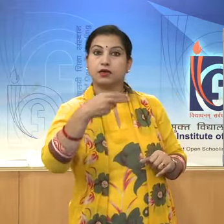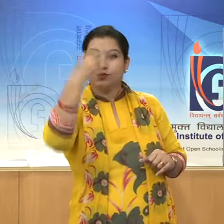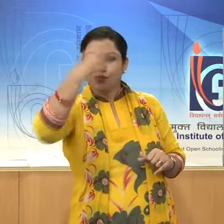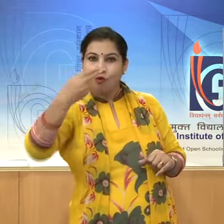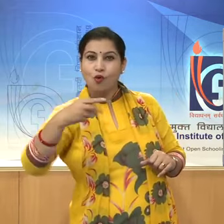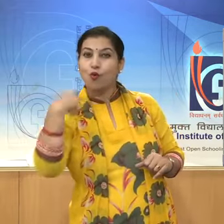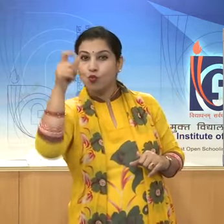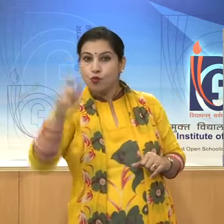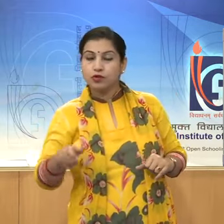Leonardo da Vinci